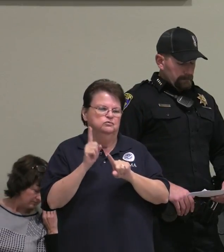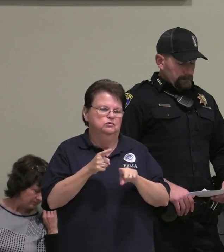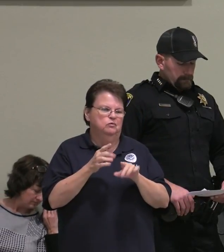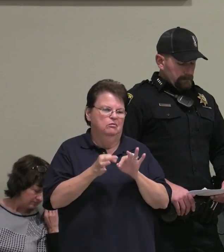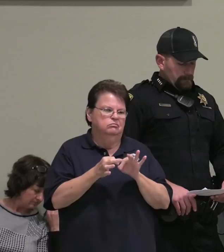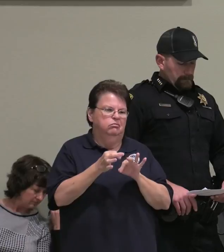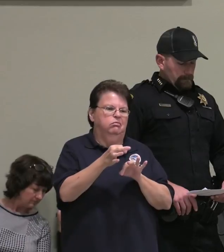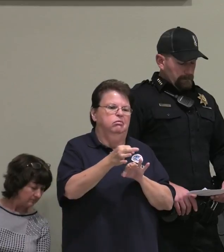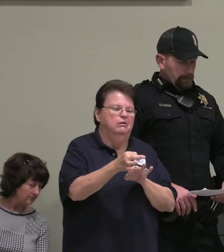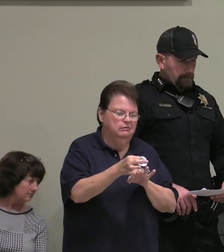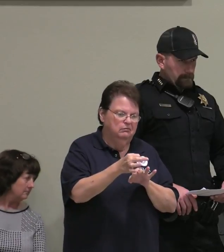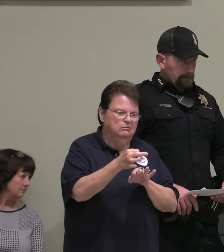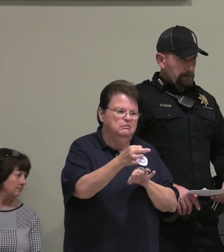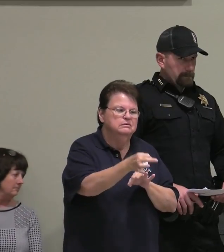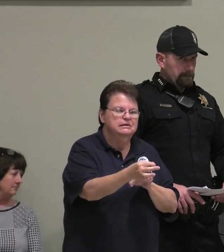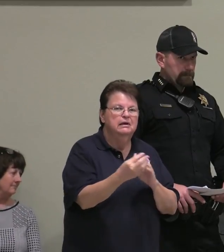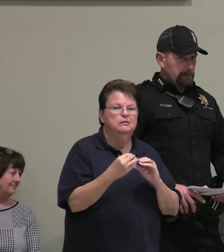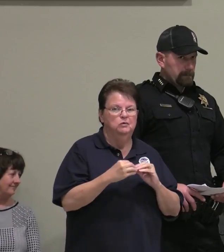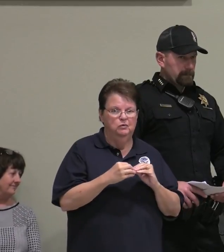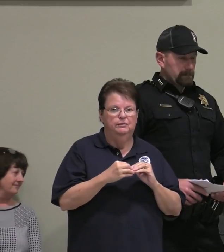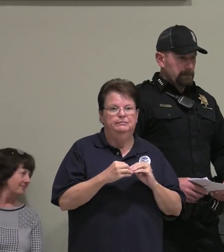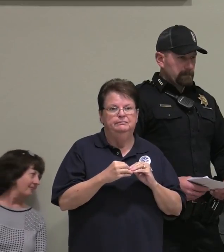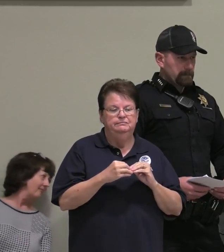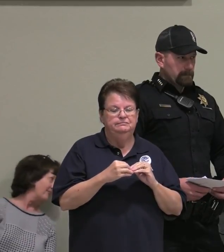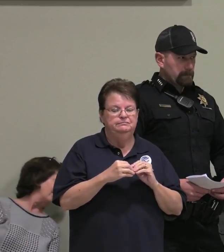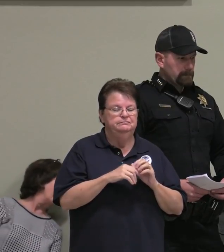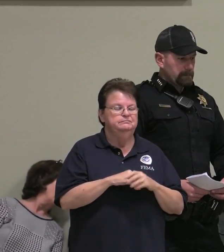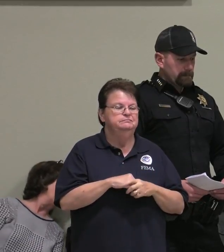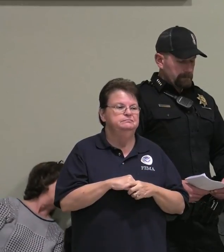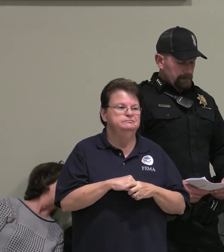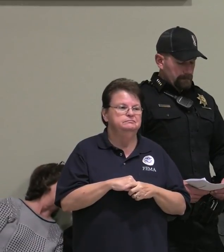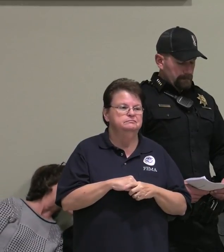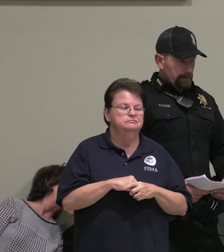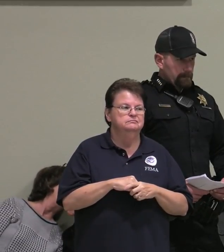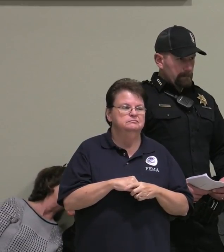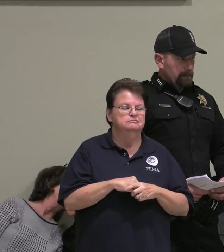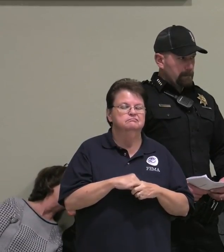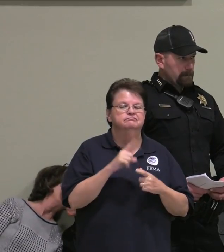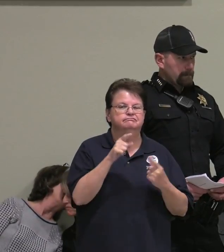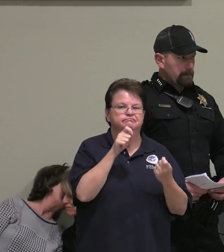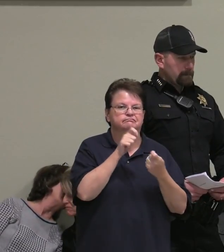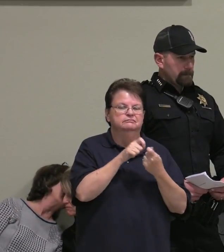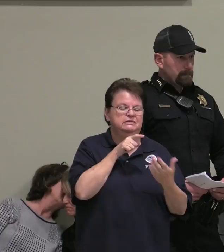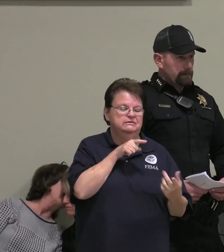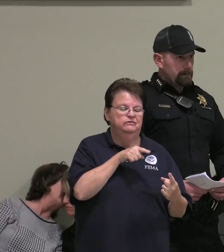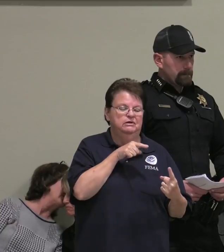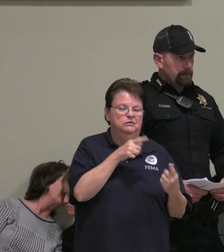push back our timeline to open an area up. Case in point,